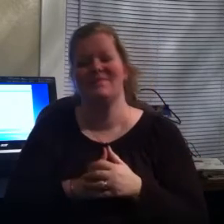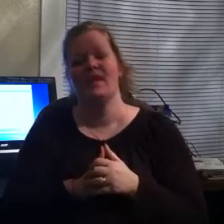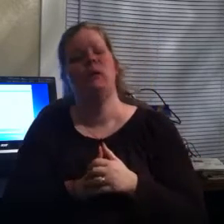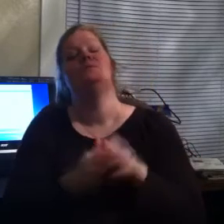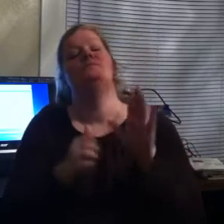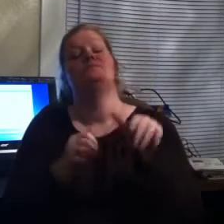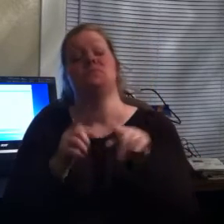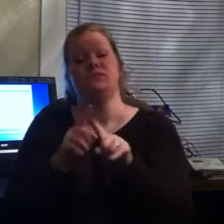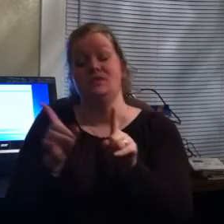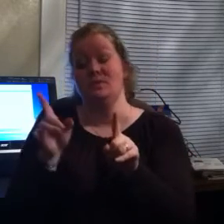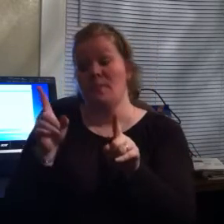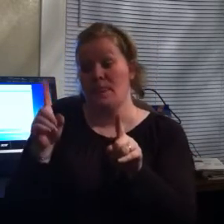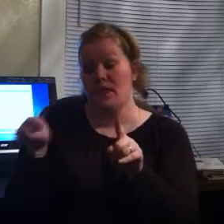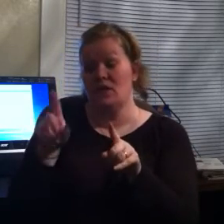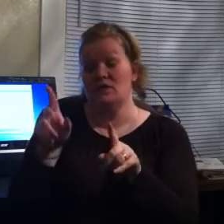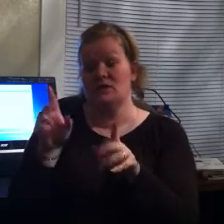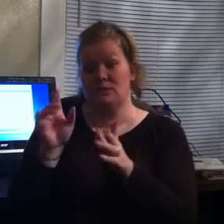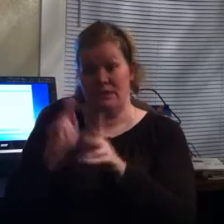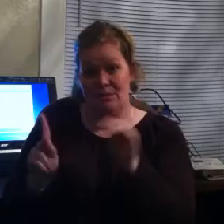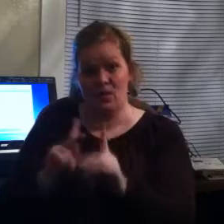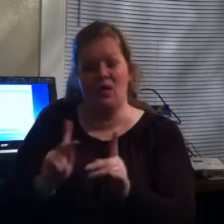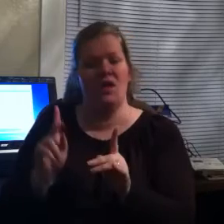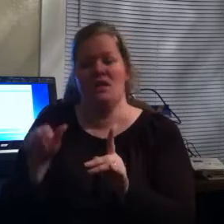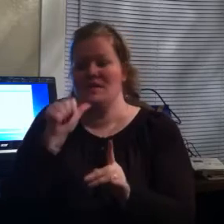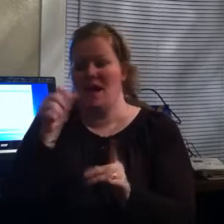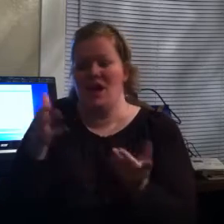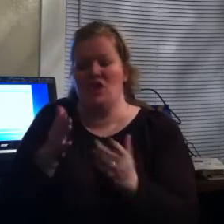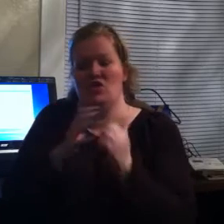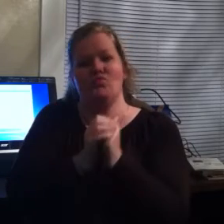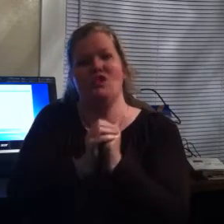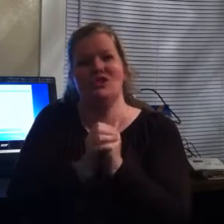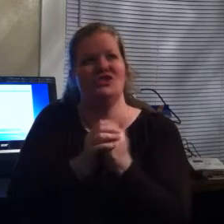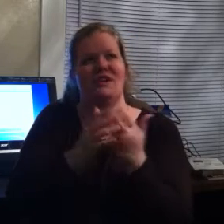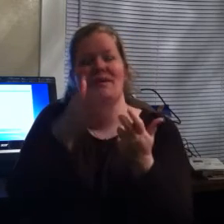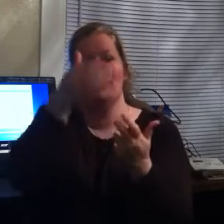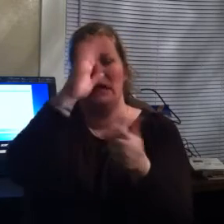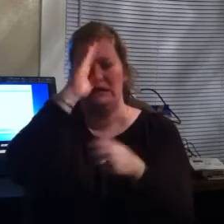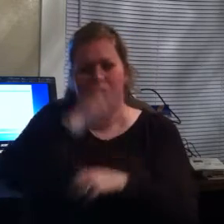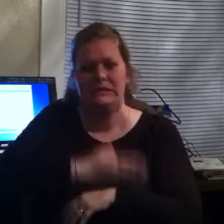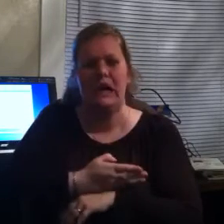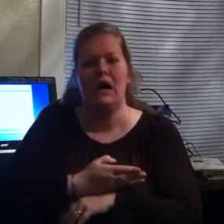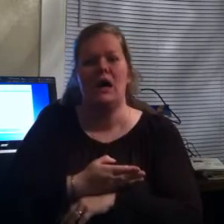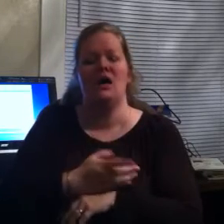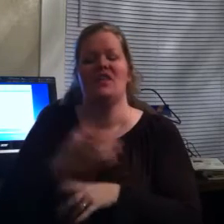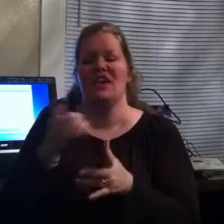Those and these people in our scripture, they're not here to worship the Son of God and bring life to others. They're here to accuse and to find fault.